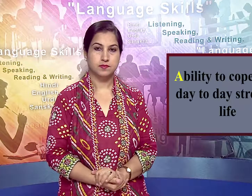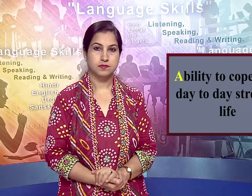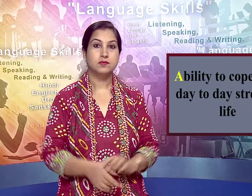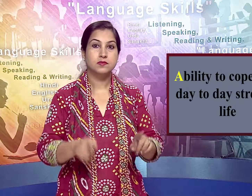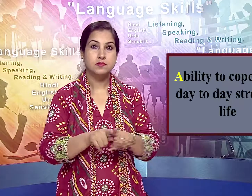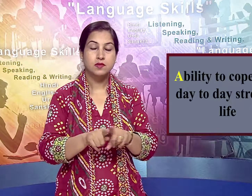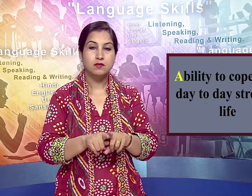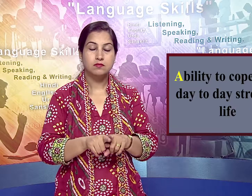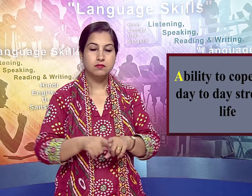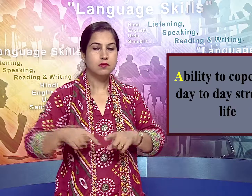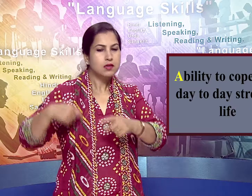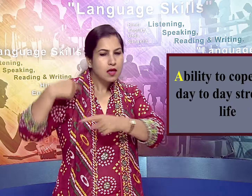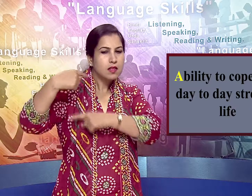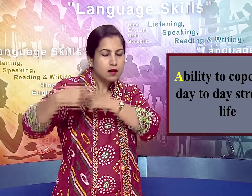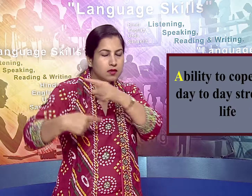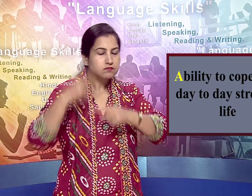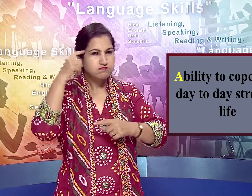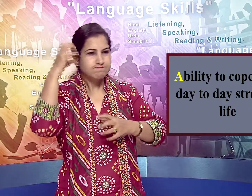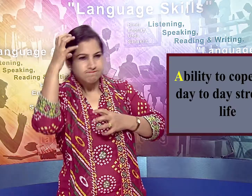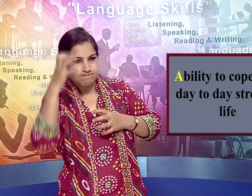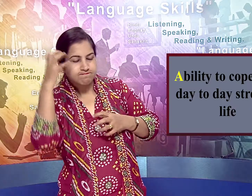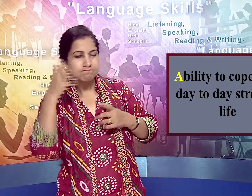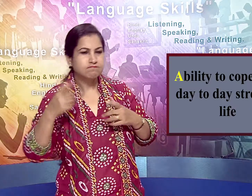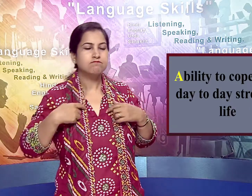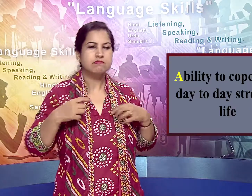An ability to cope with day-to-day stress of life.